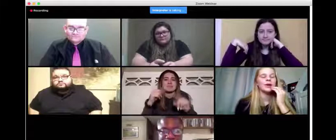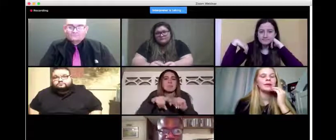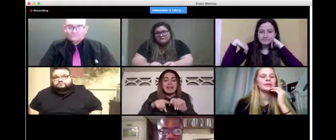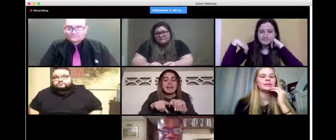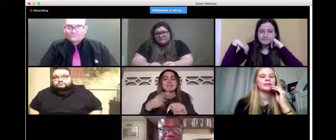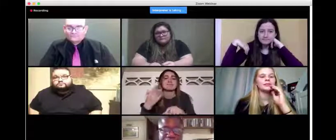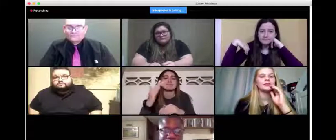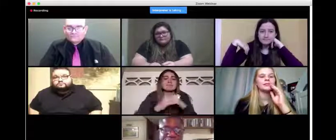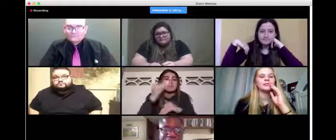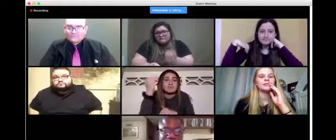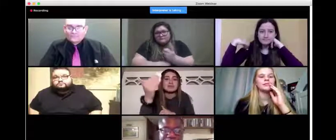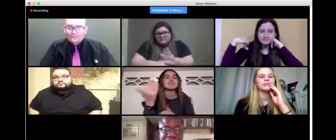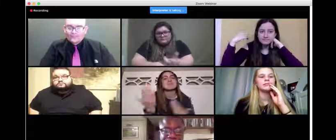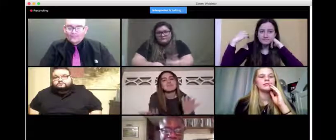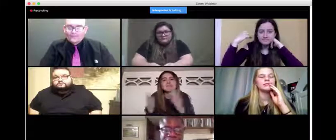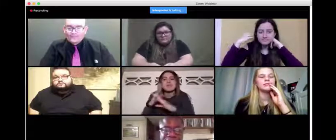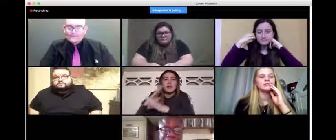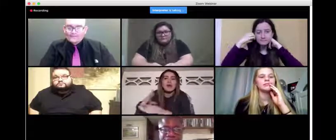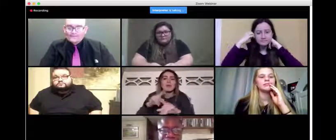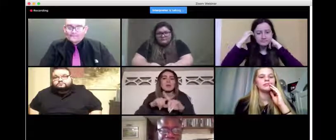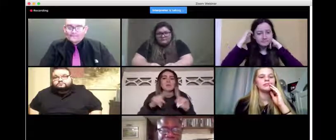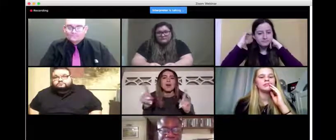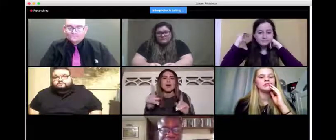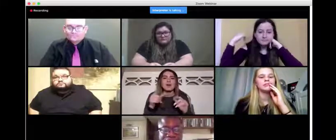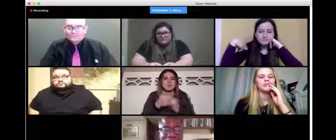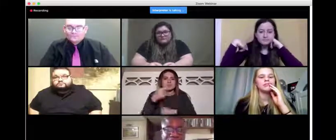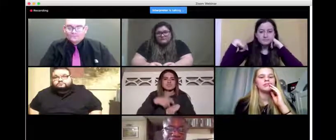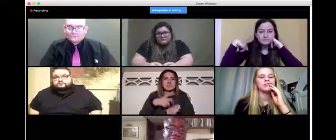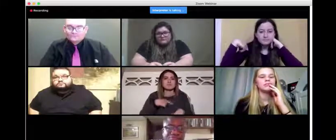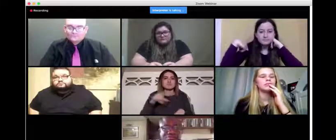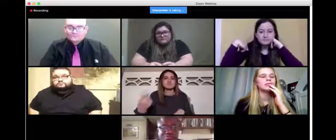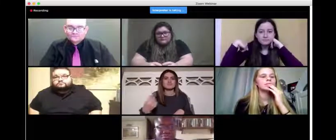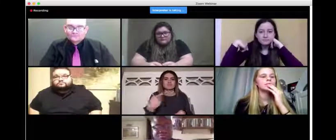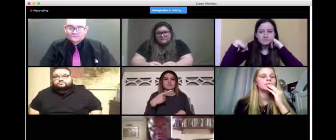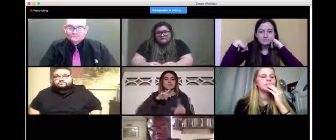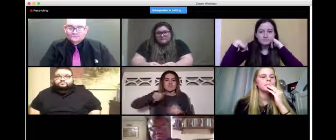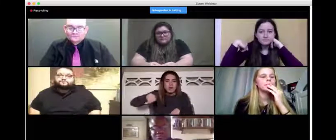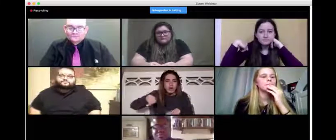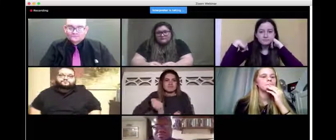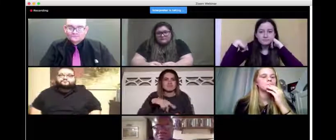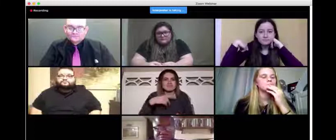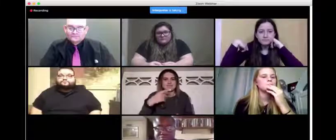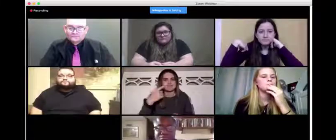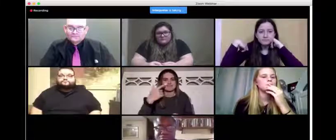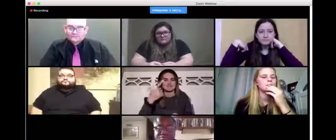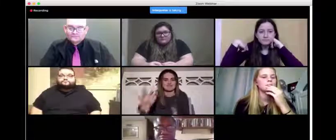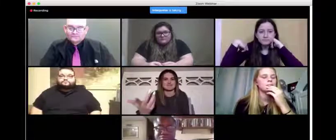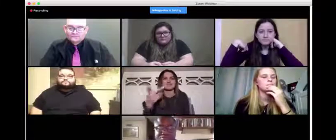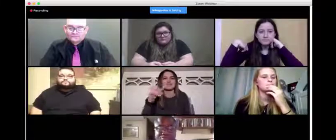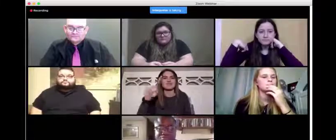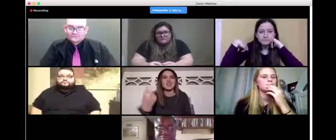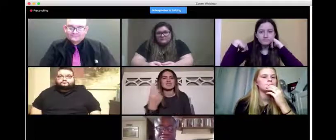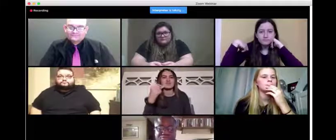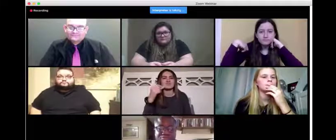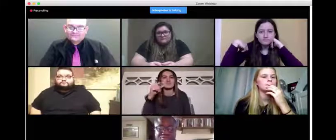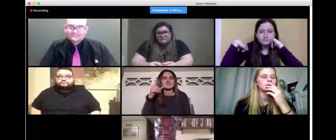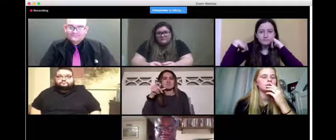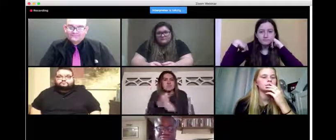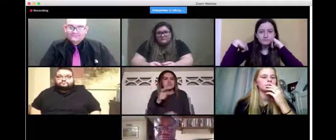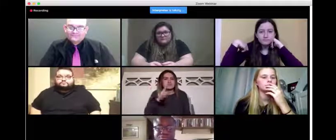I can unblock them and I can respond if I want, just to say, hey, get people to pay attention. If they get